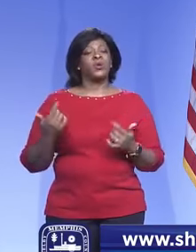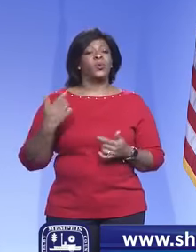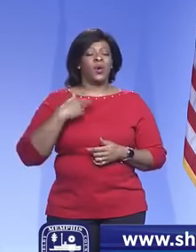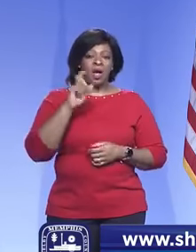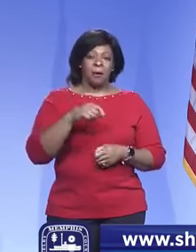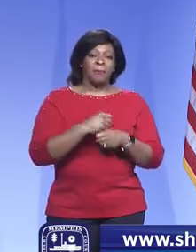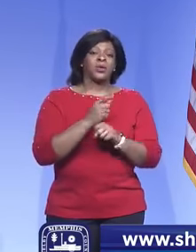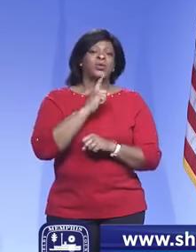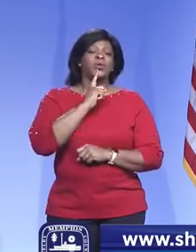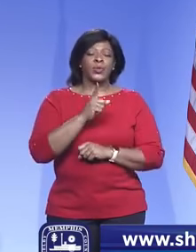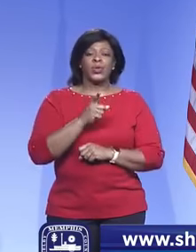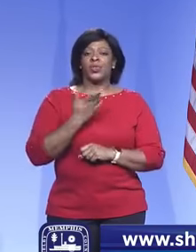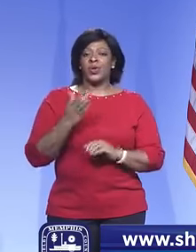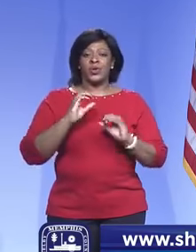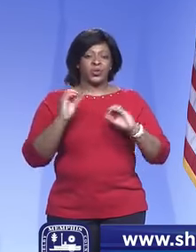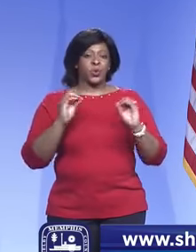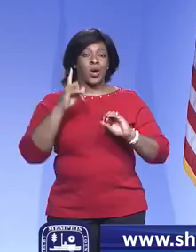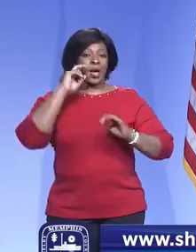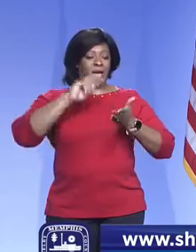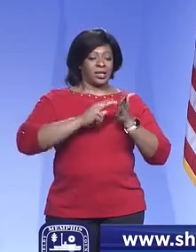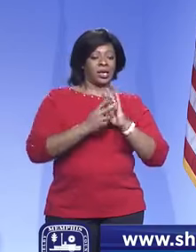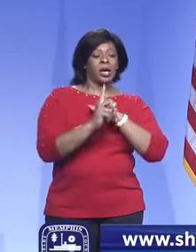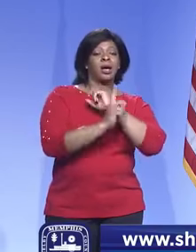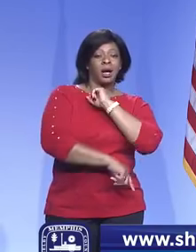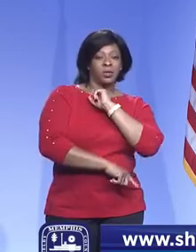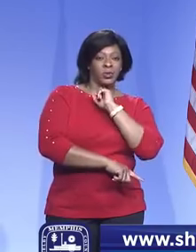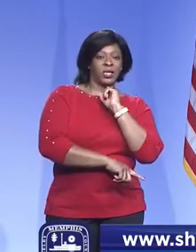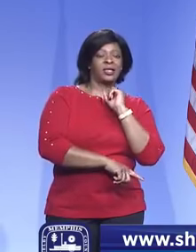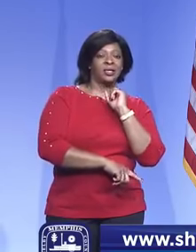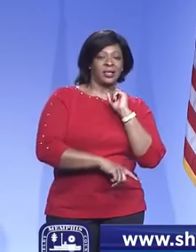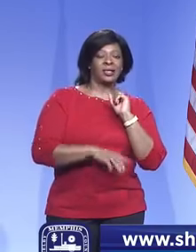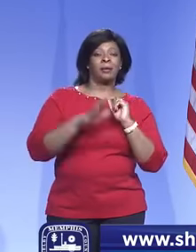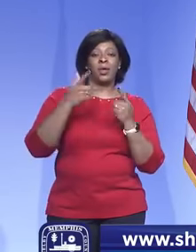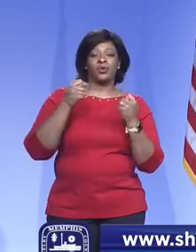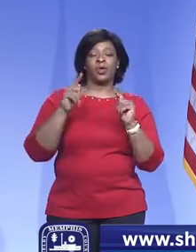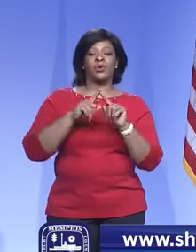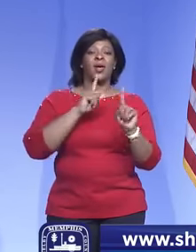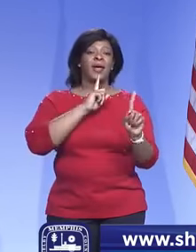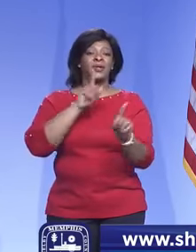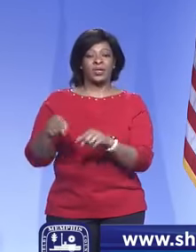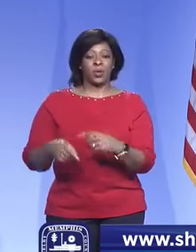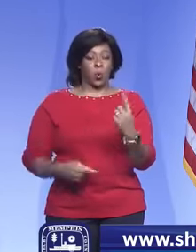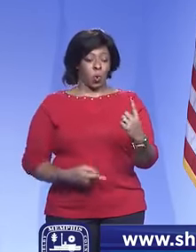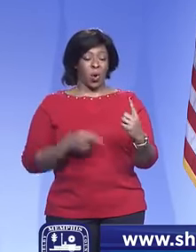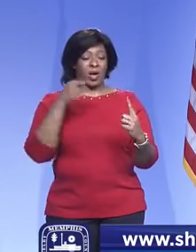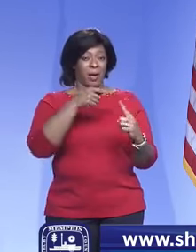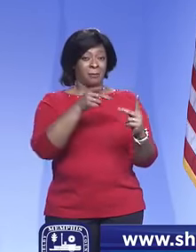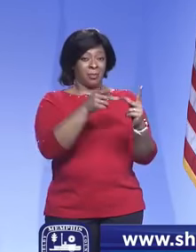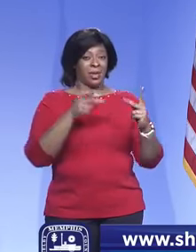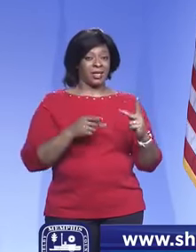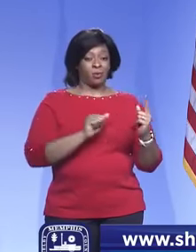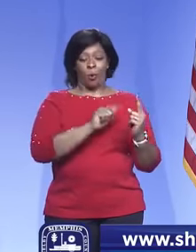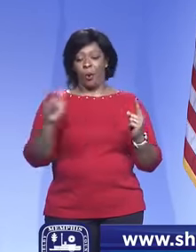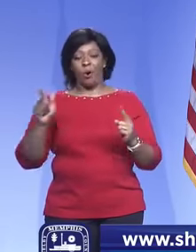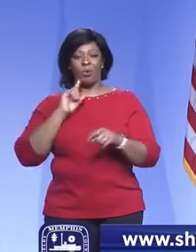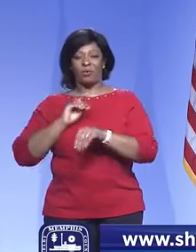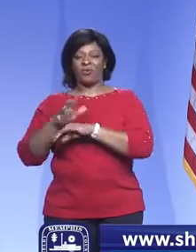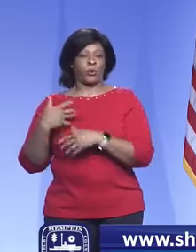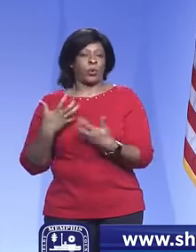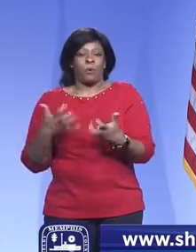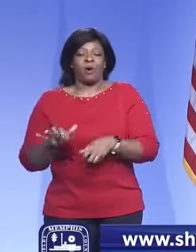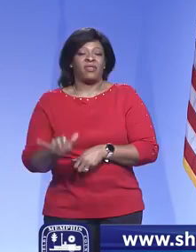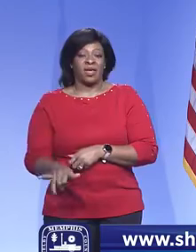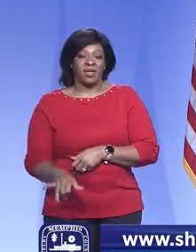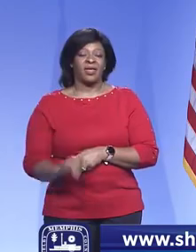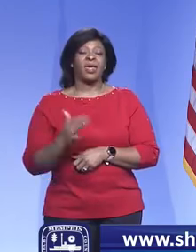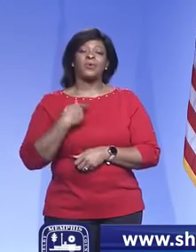to make sure that there aren't unintended consequences by trying to address this one particular business. That's